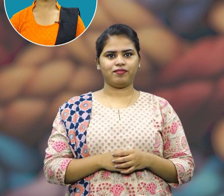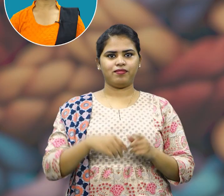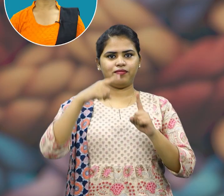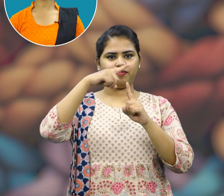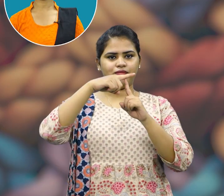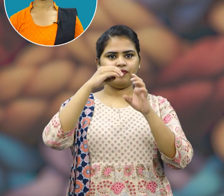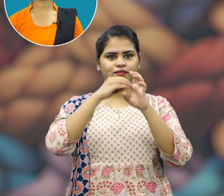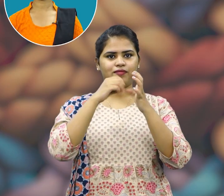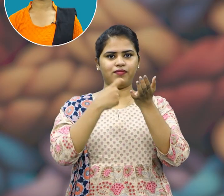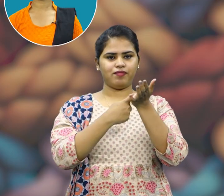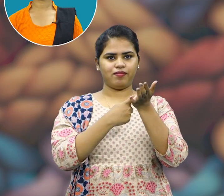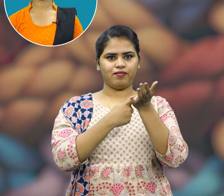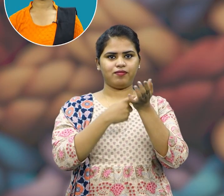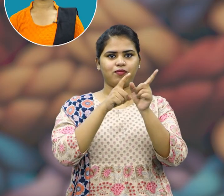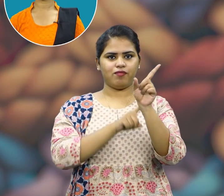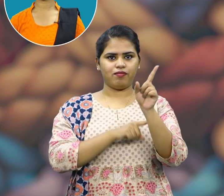terylene,